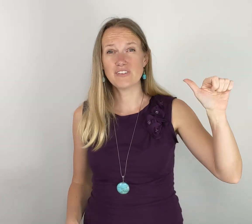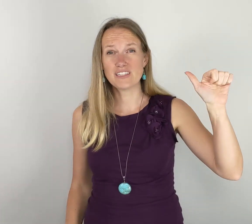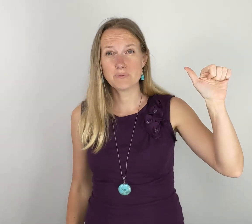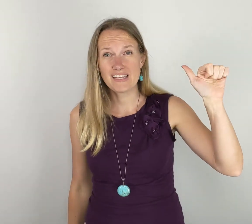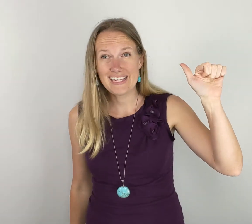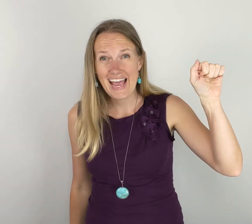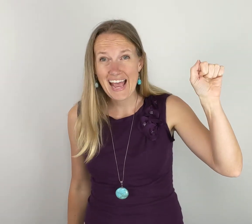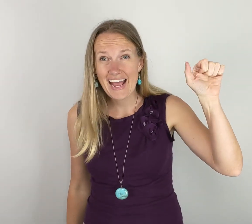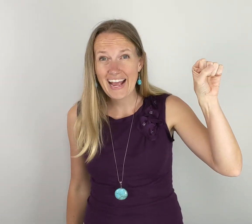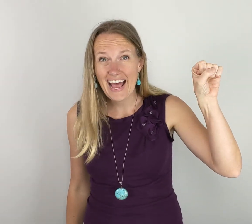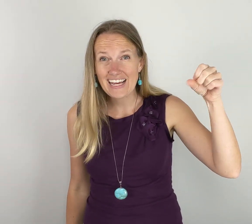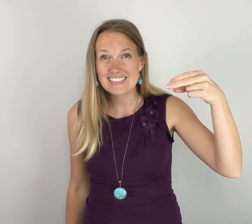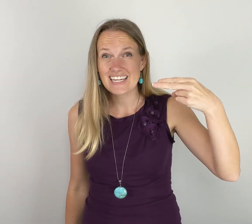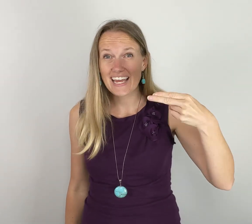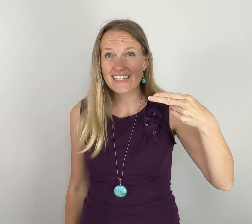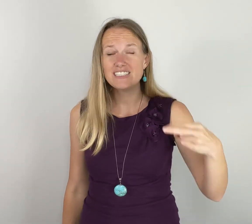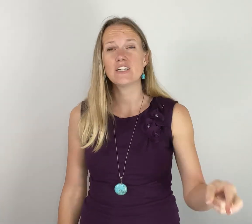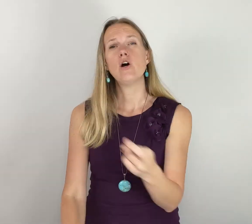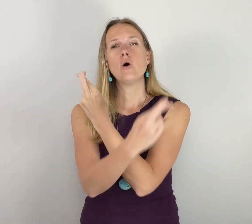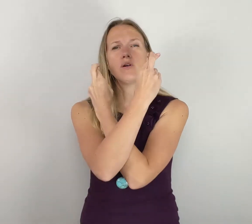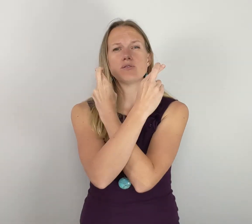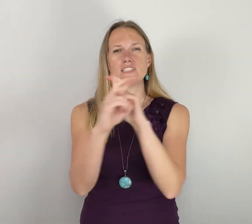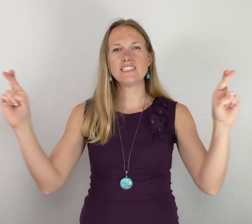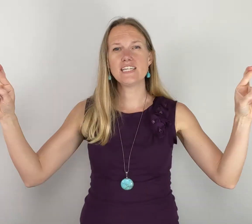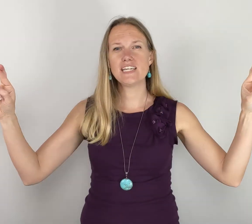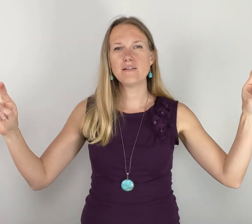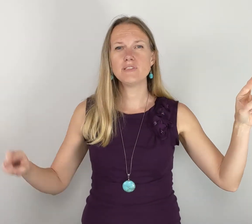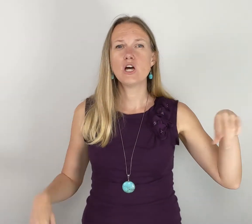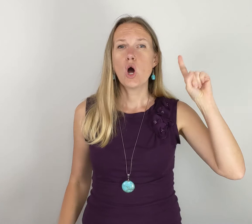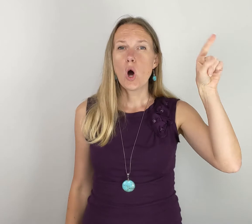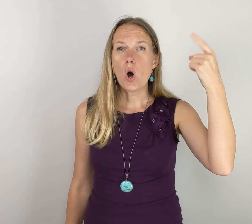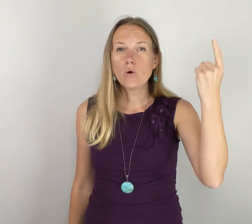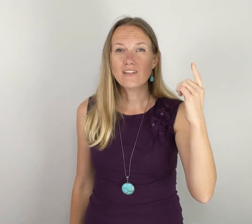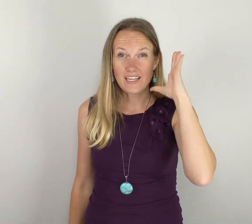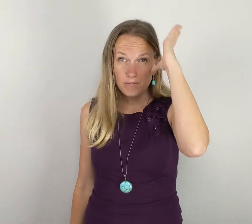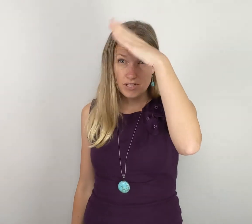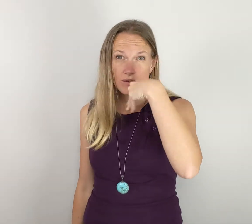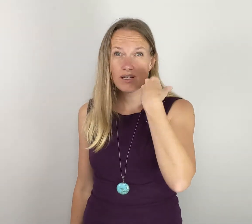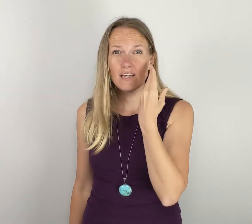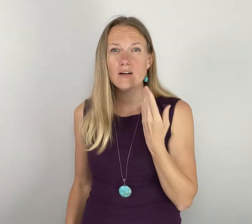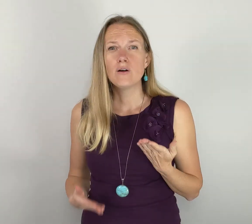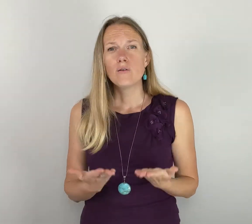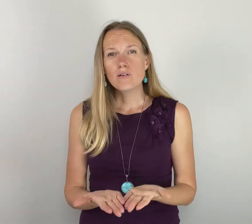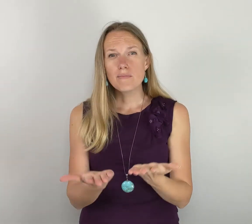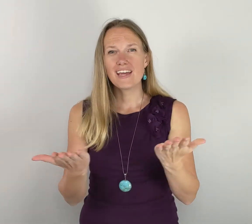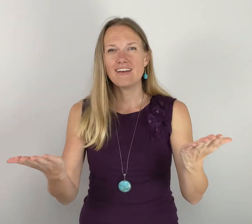finger spelling, A-S-H, was redeemed. Only beauty